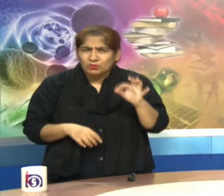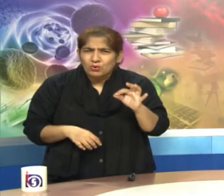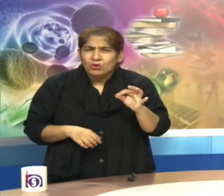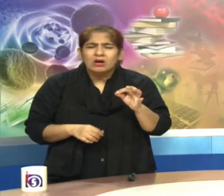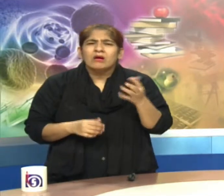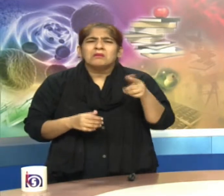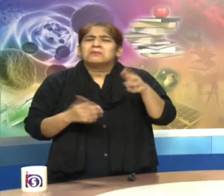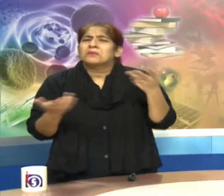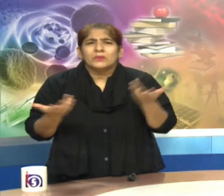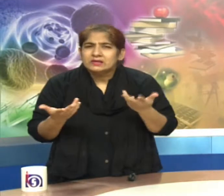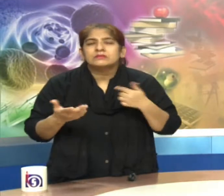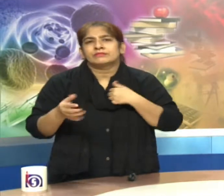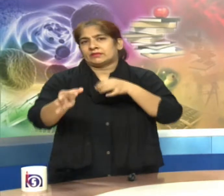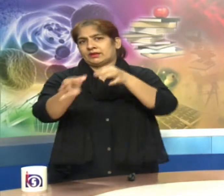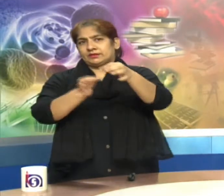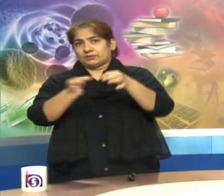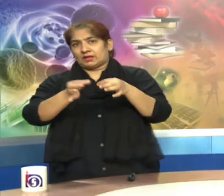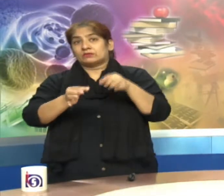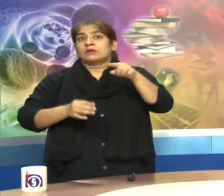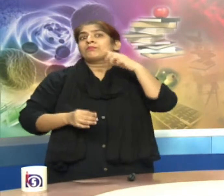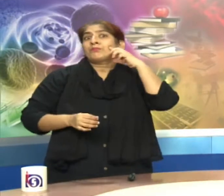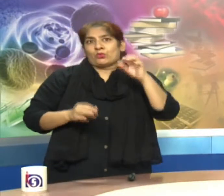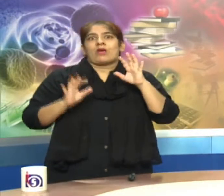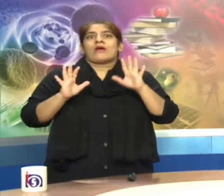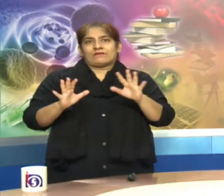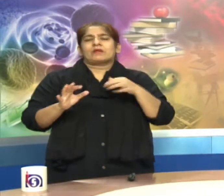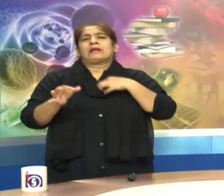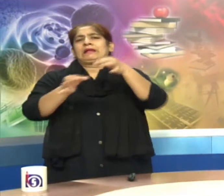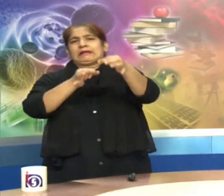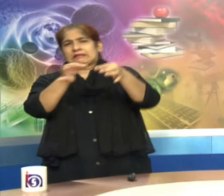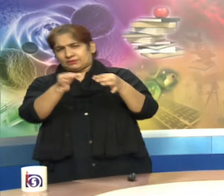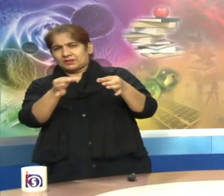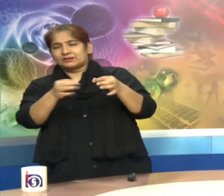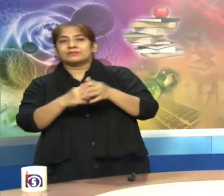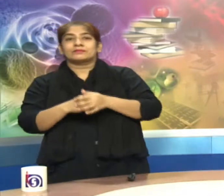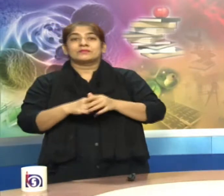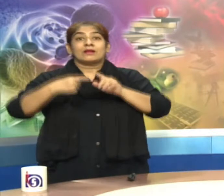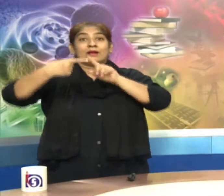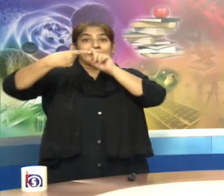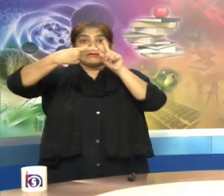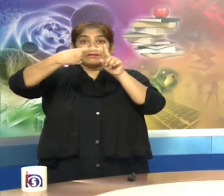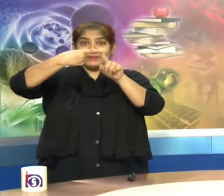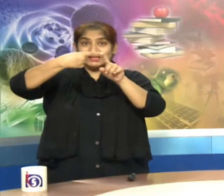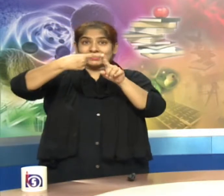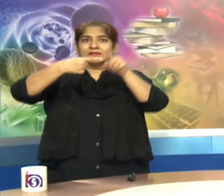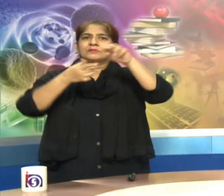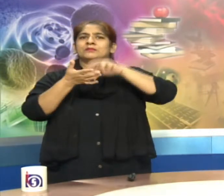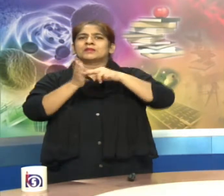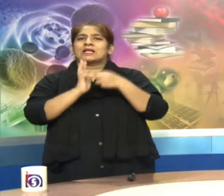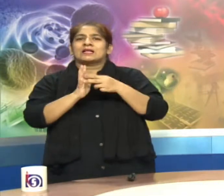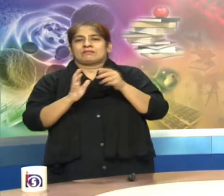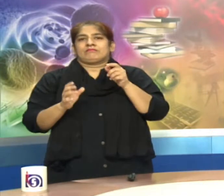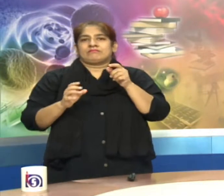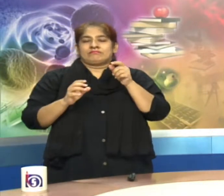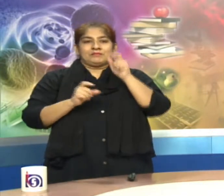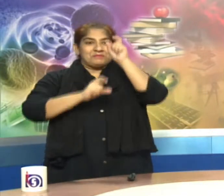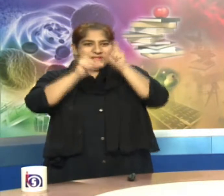Now we can understand the importance of salesmanship.